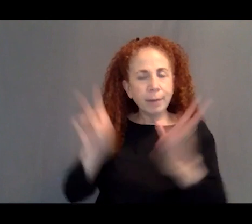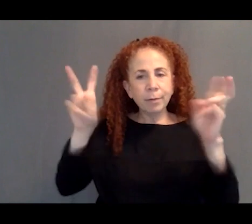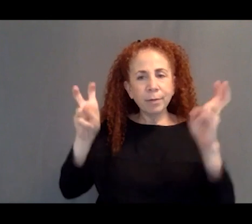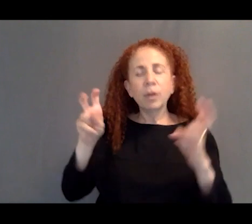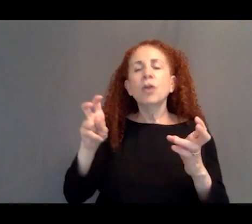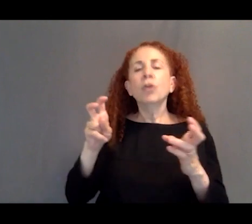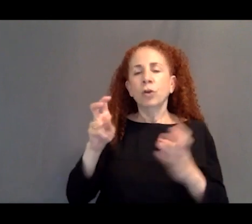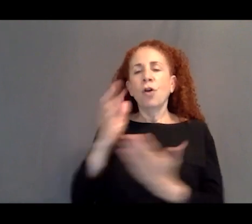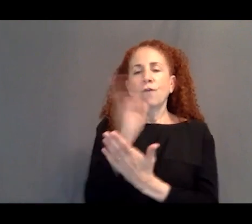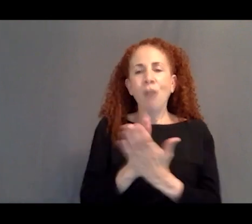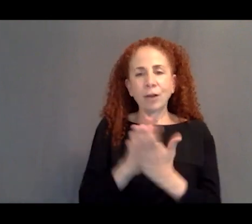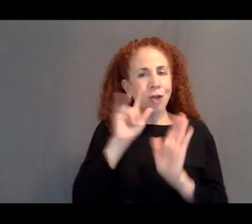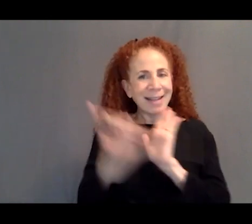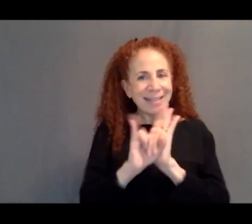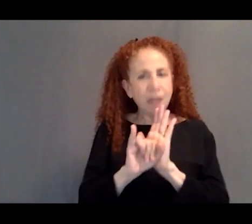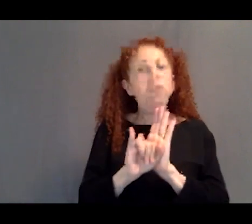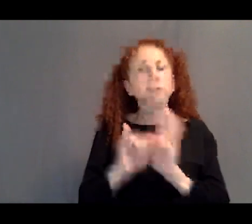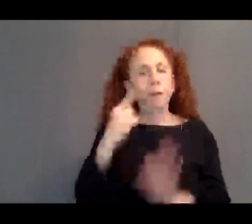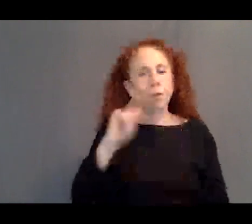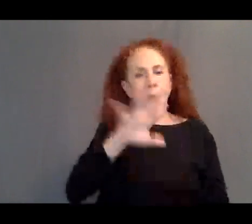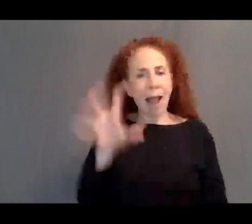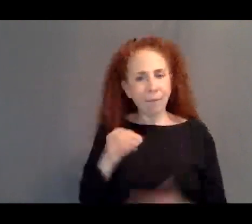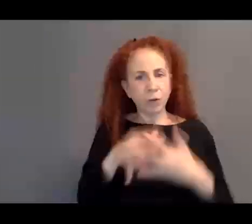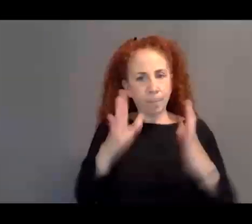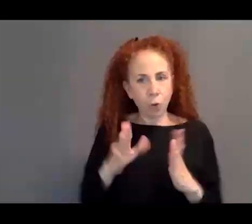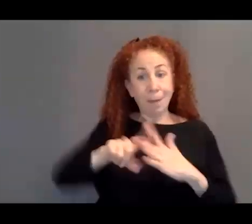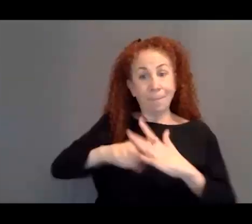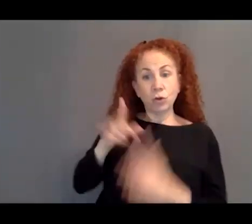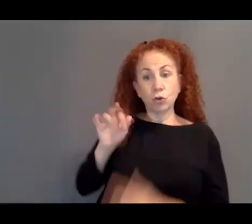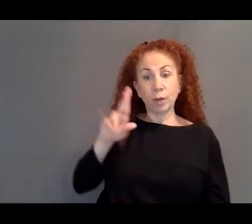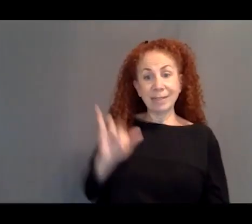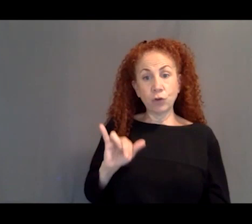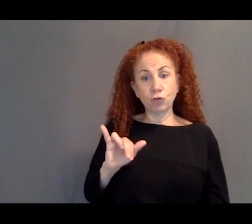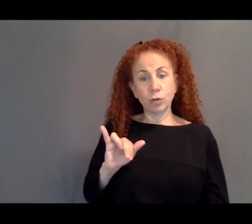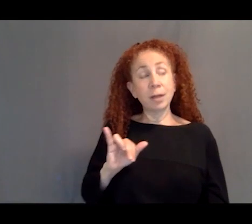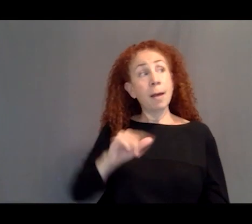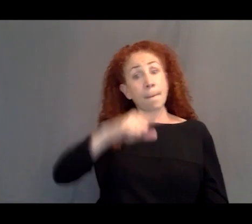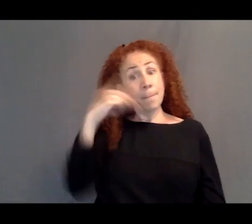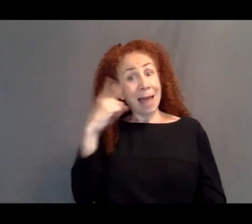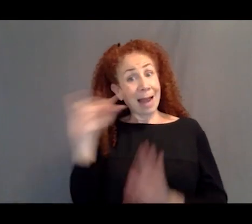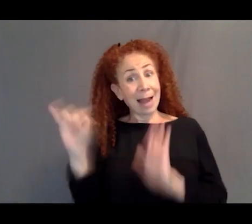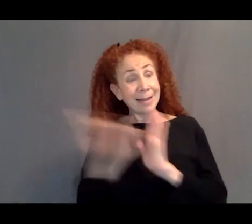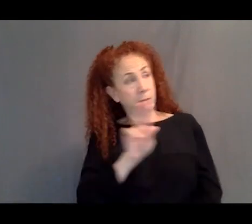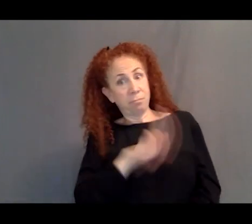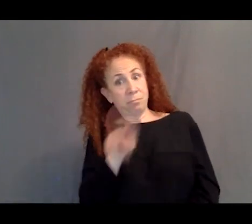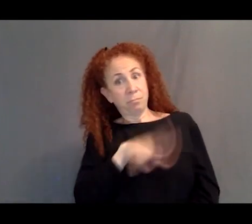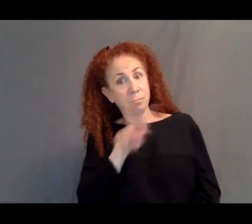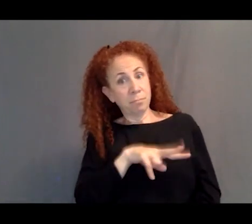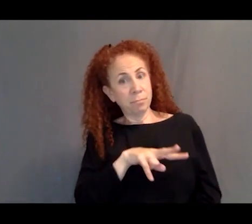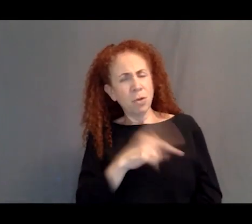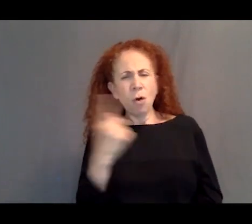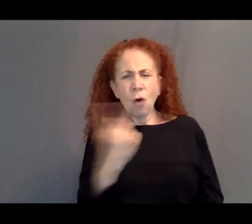identity of African Americans at the turn of the 20th century, he observed the Black identity was constantly